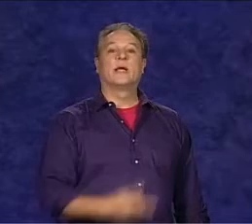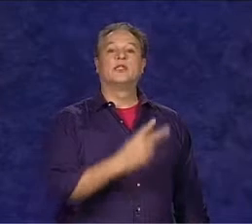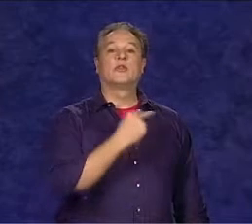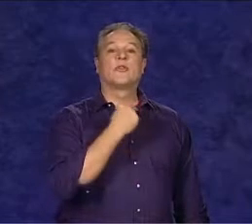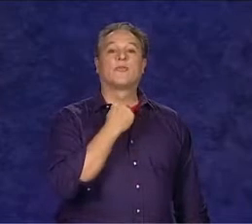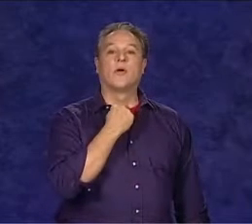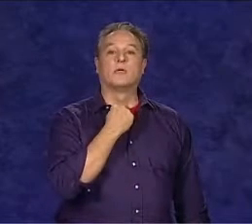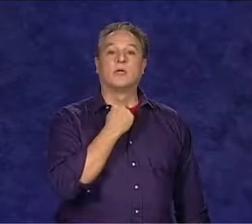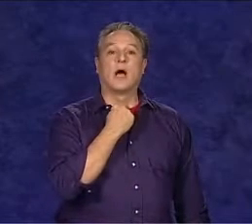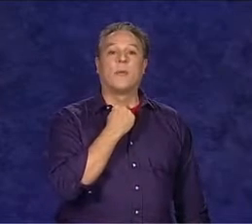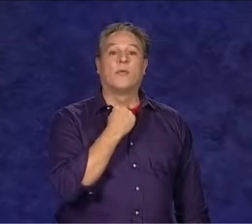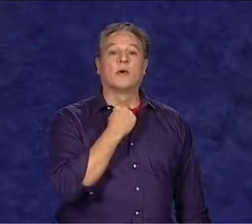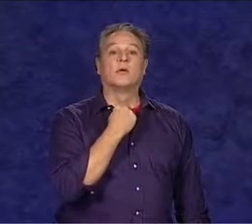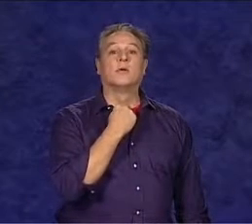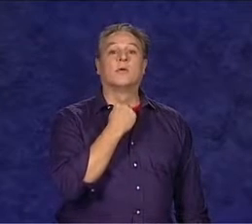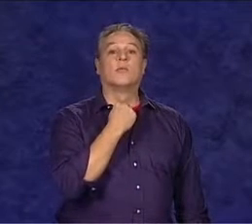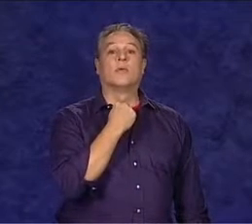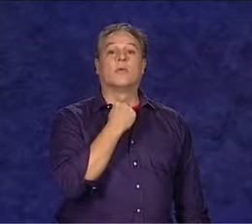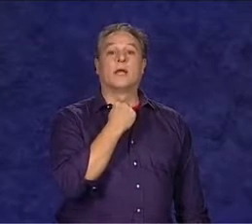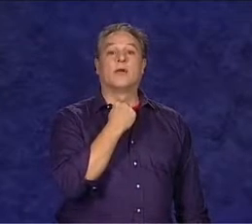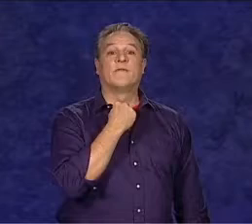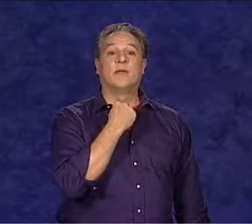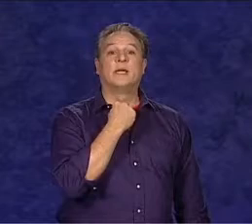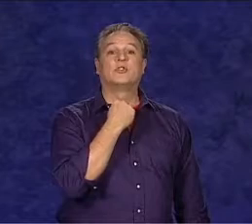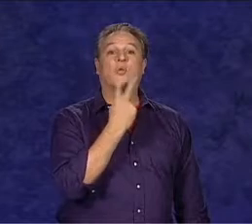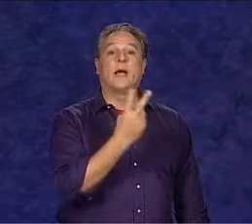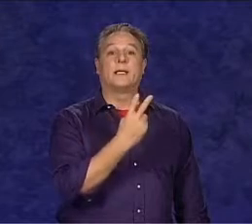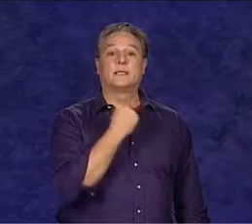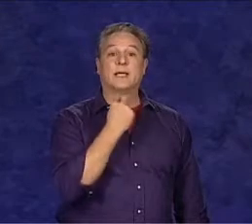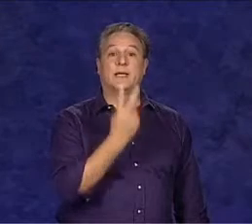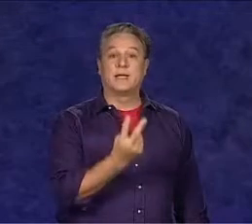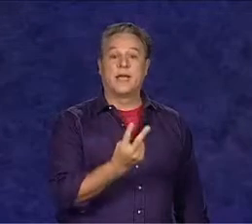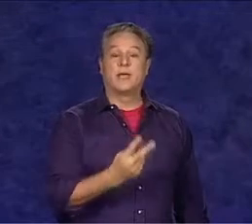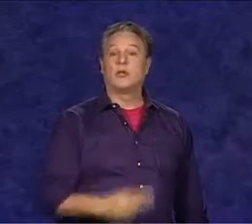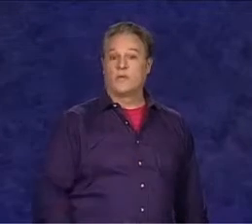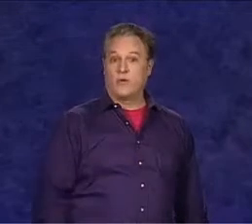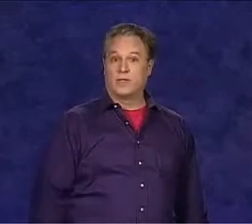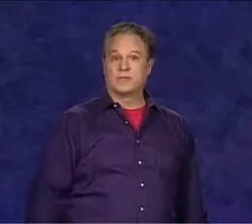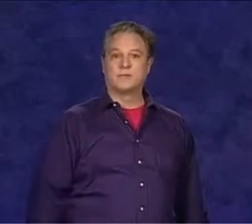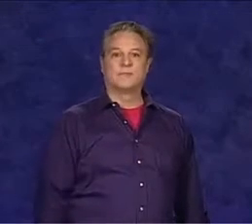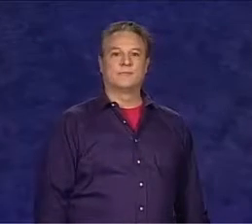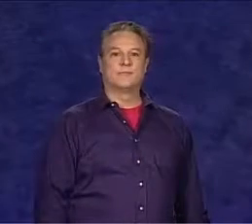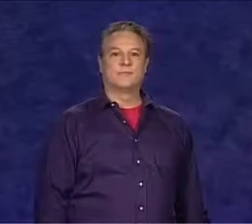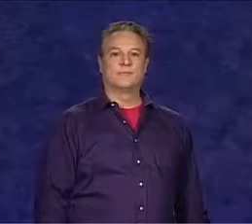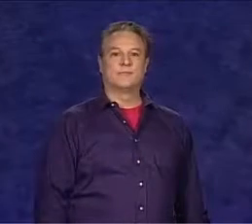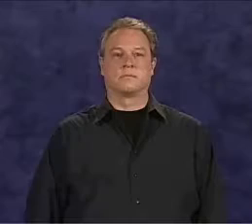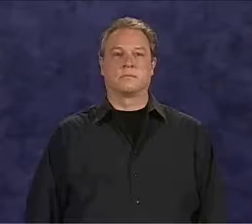Trace your throat upward with the letter V twice to indicate your voice.